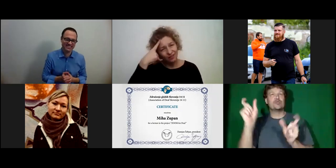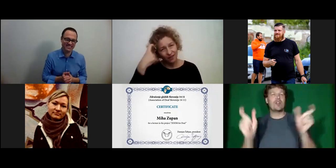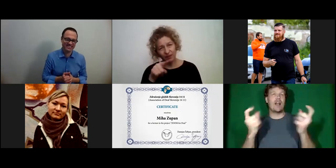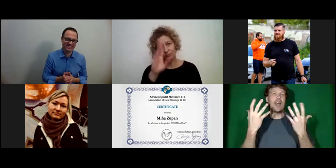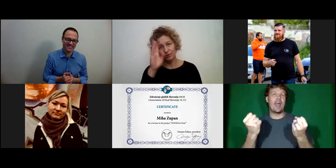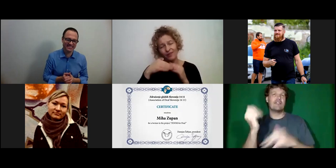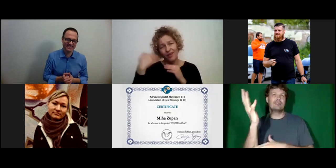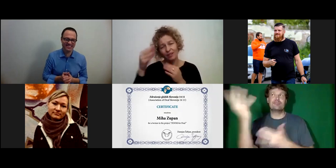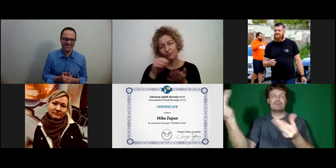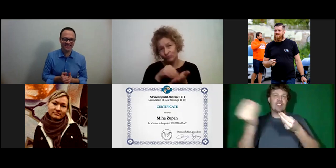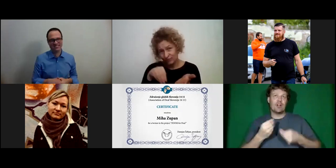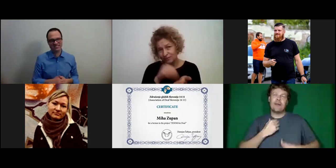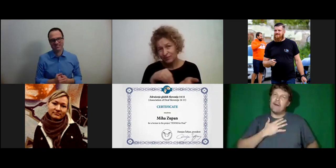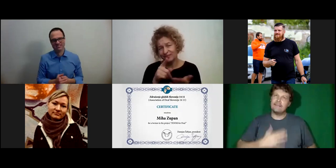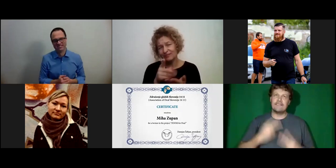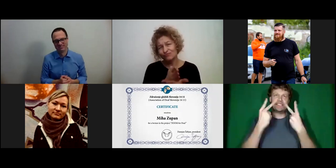Dami,